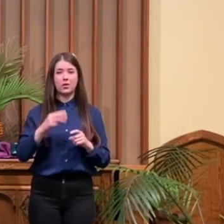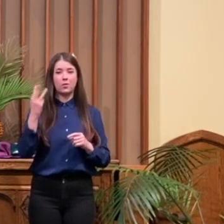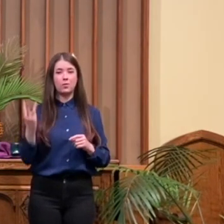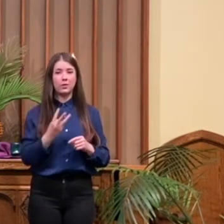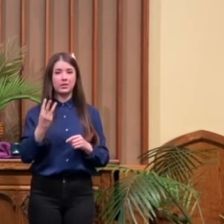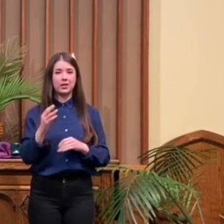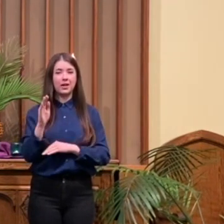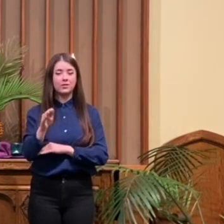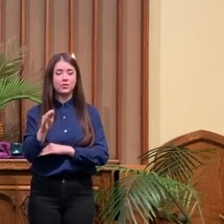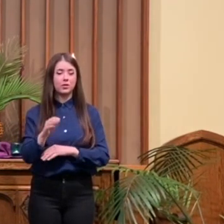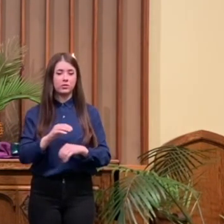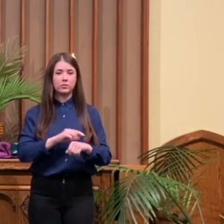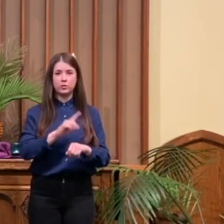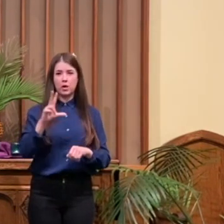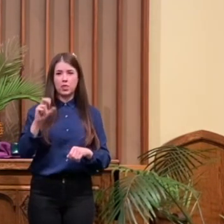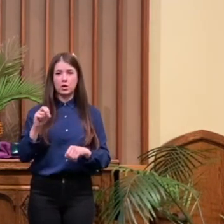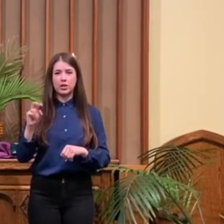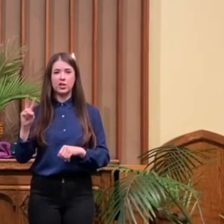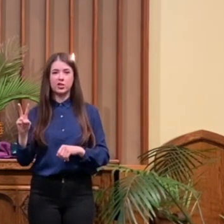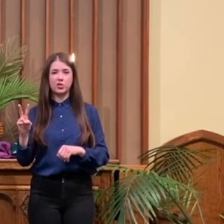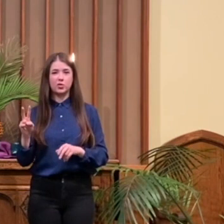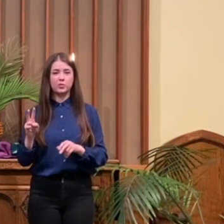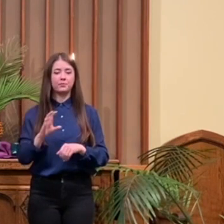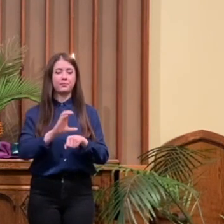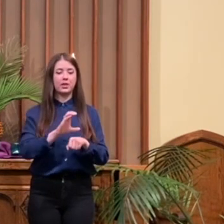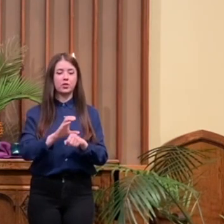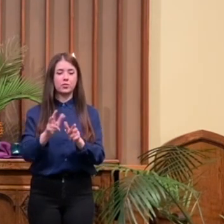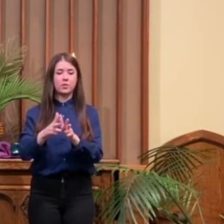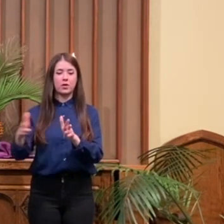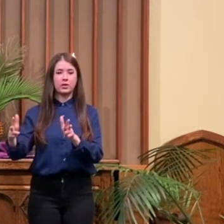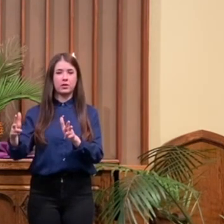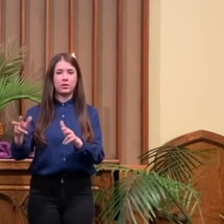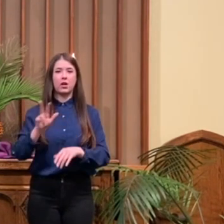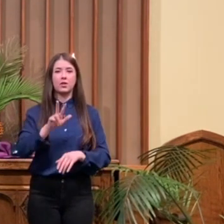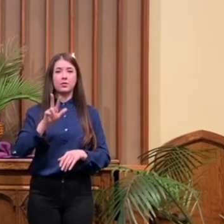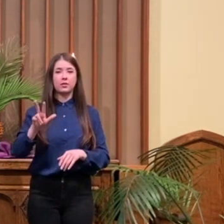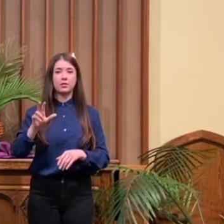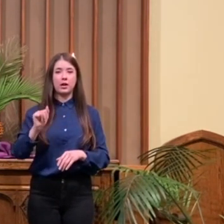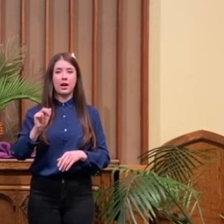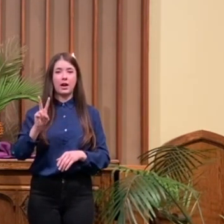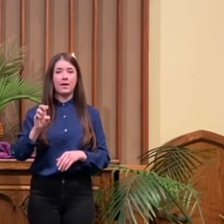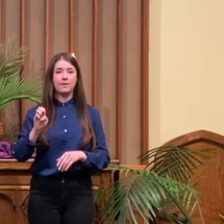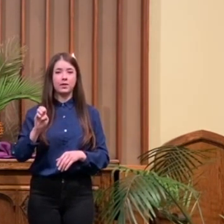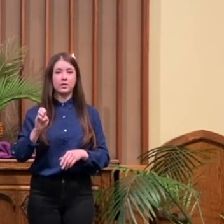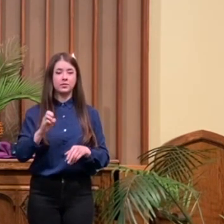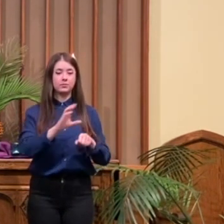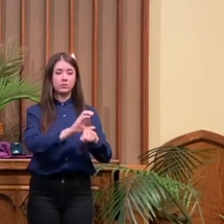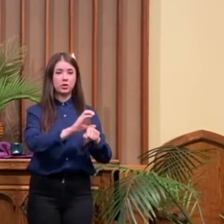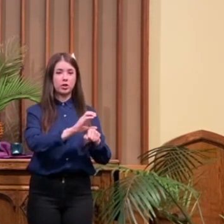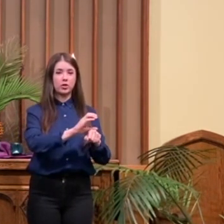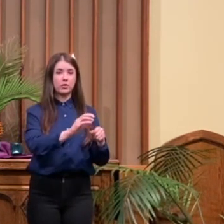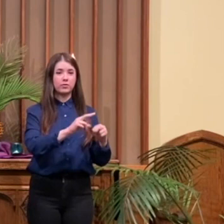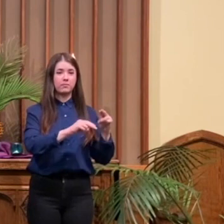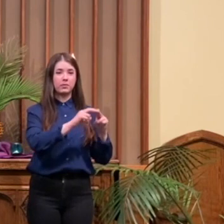between 1:30 and 2 p.m. in the church parking lot on 33rd Avenue across the street from